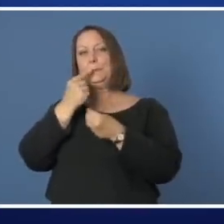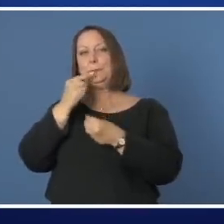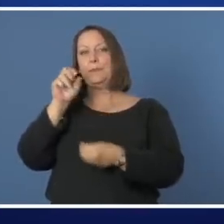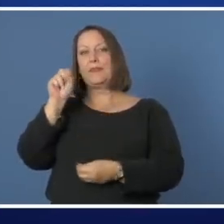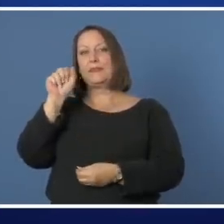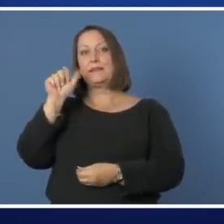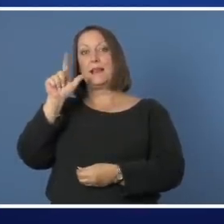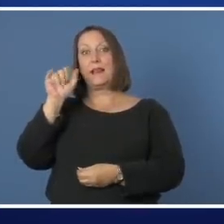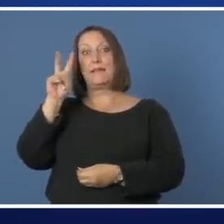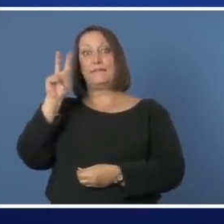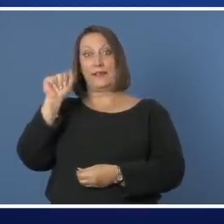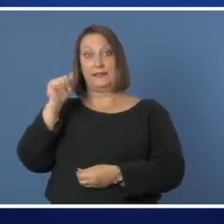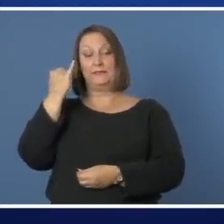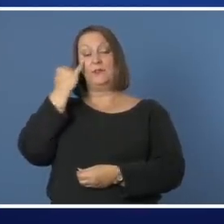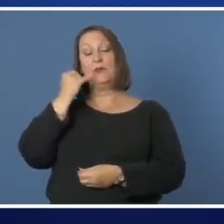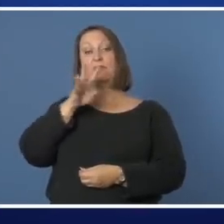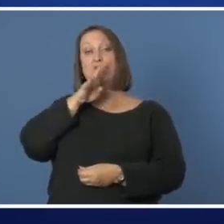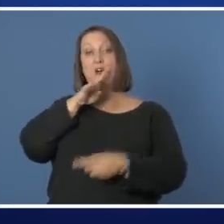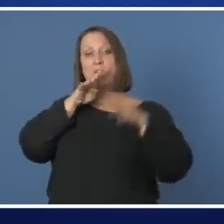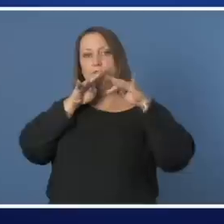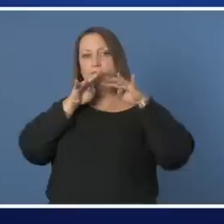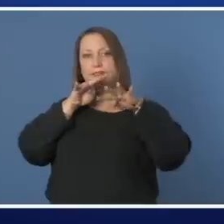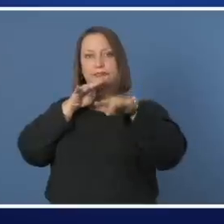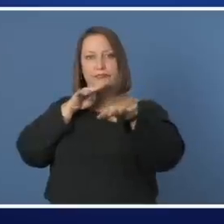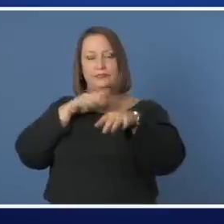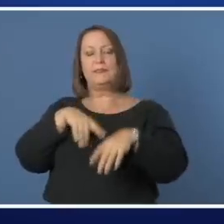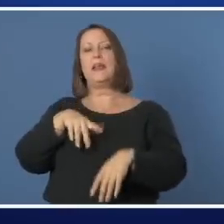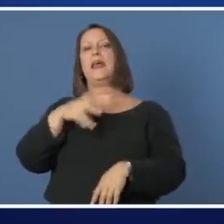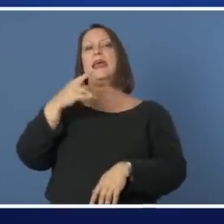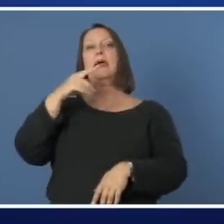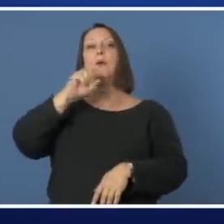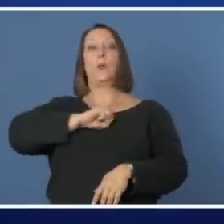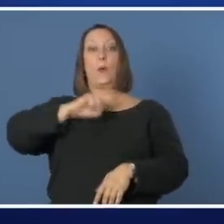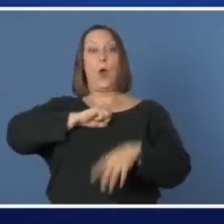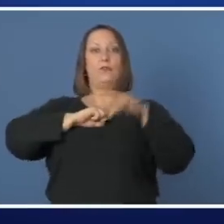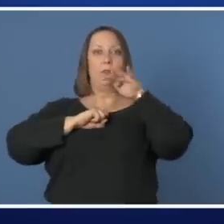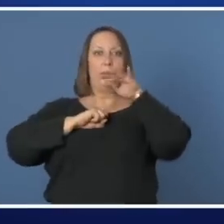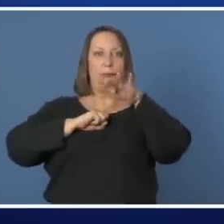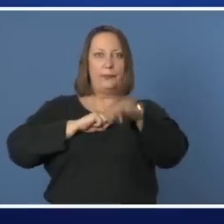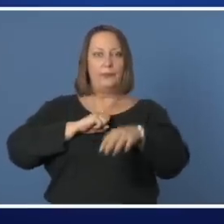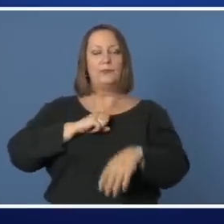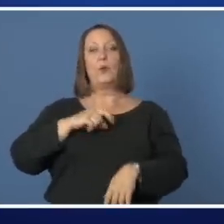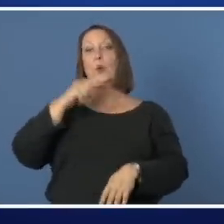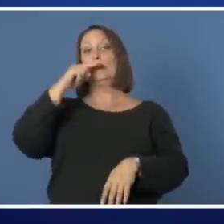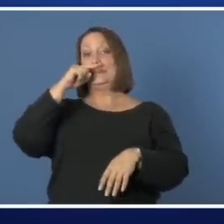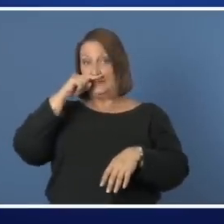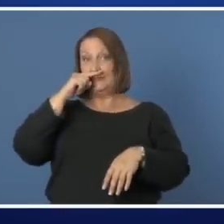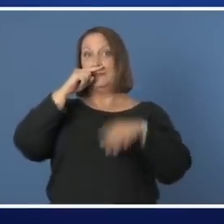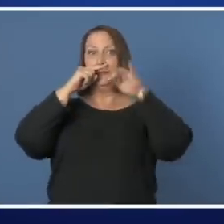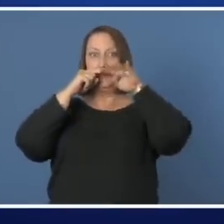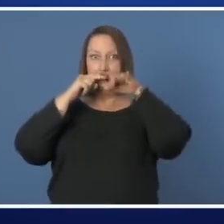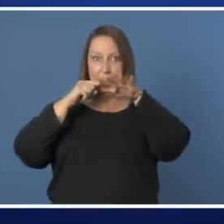saliva released when the infectious person talks coughs or sneezes